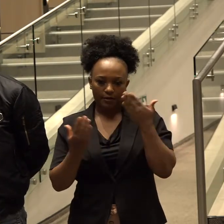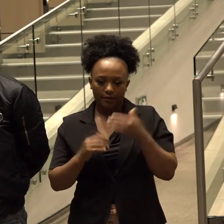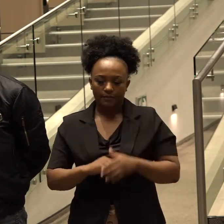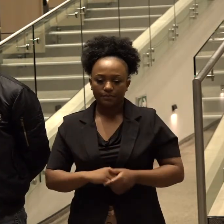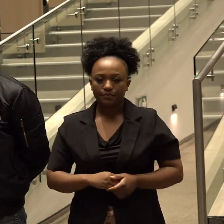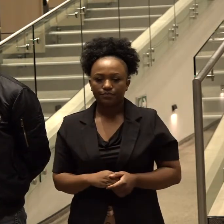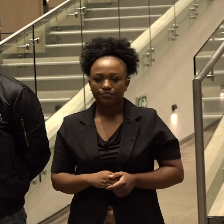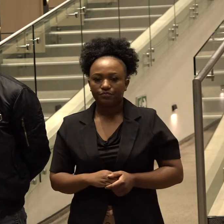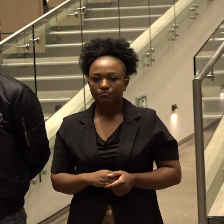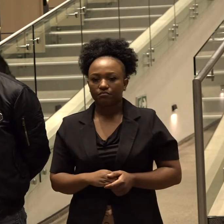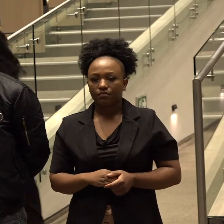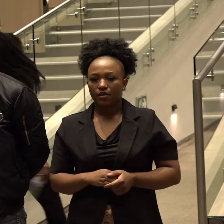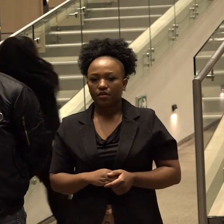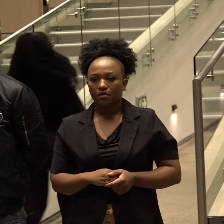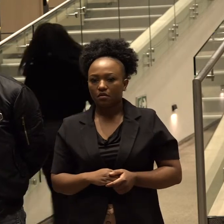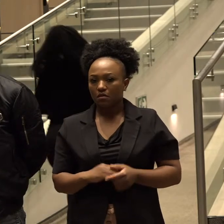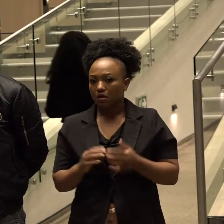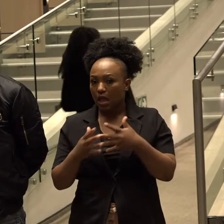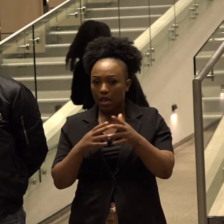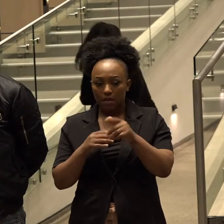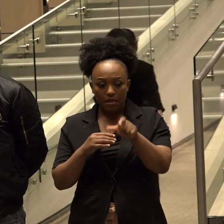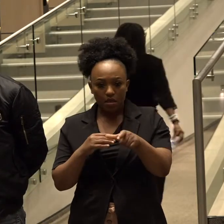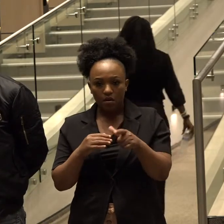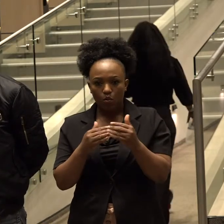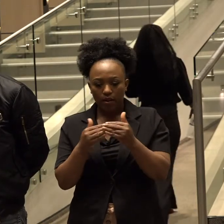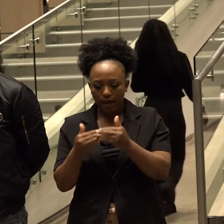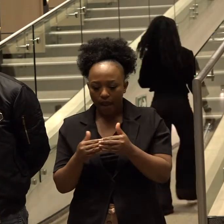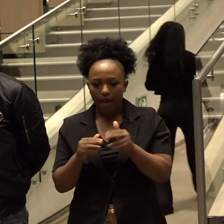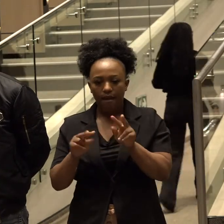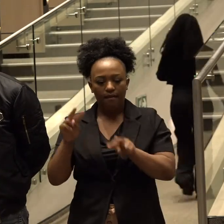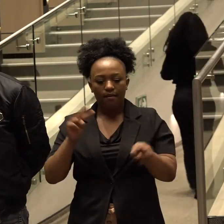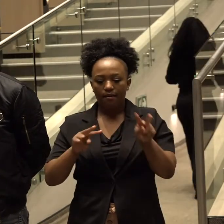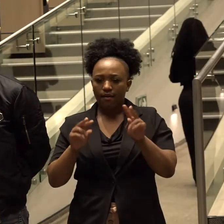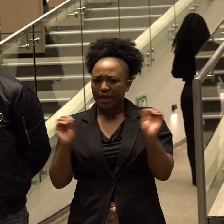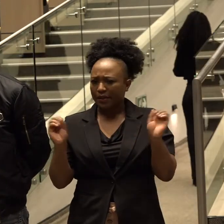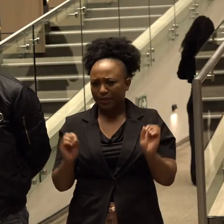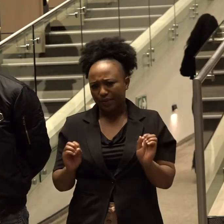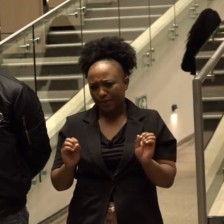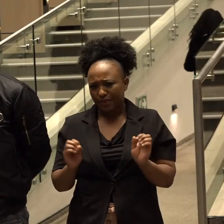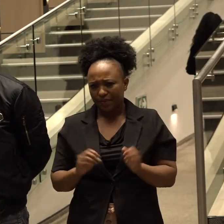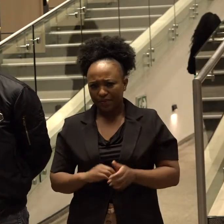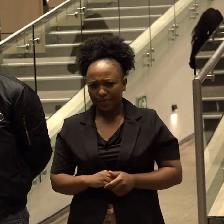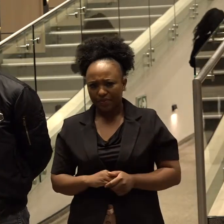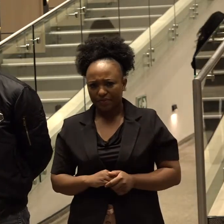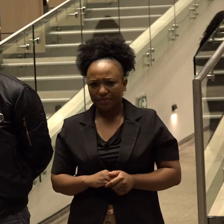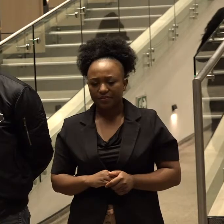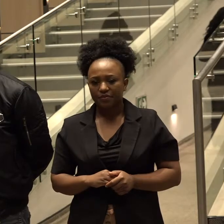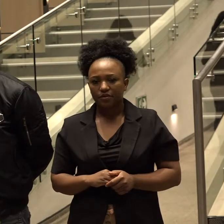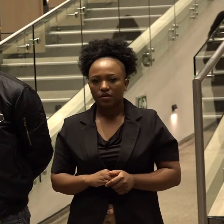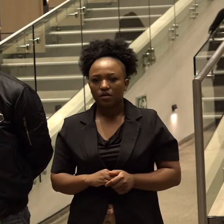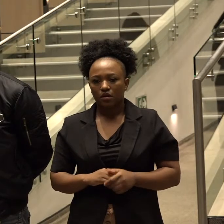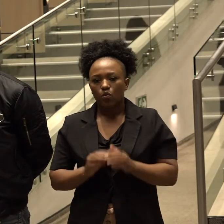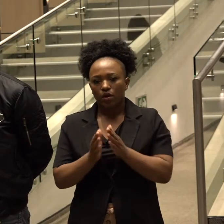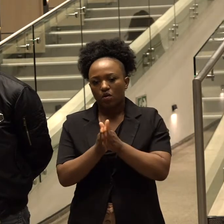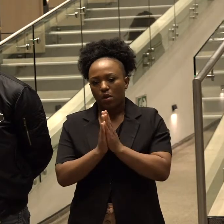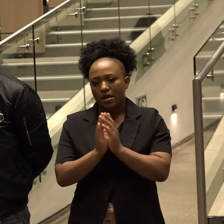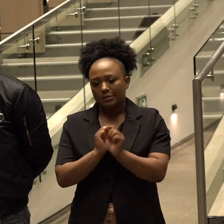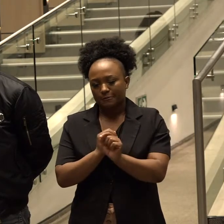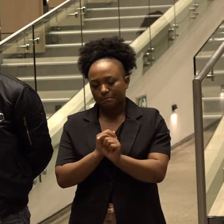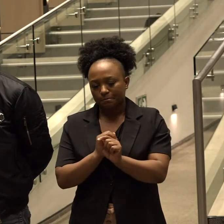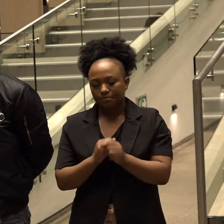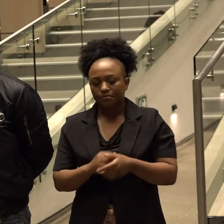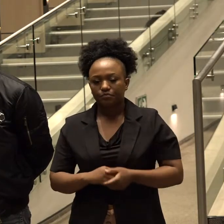because there's no one who's taking care of that so that is our request